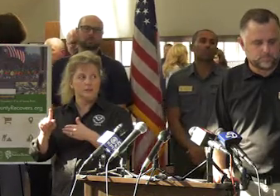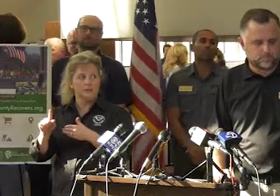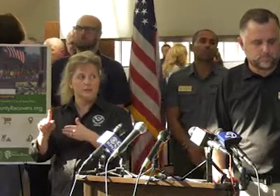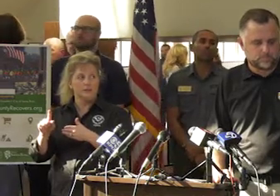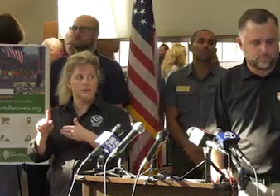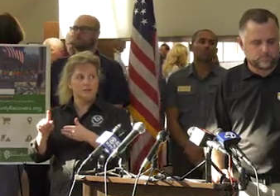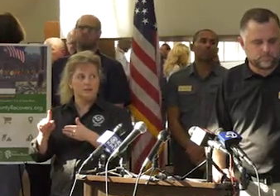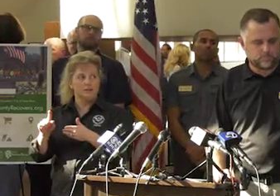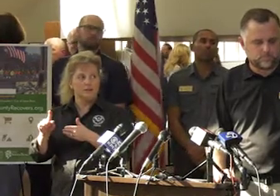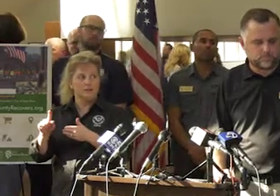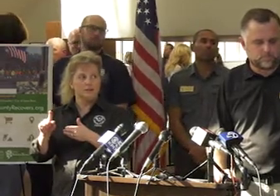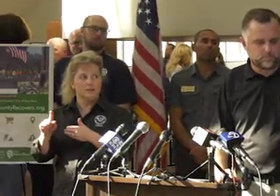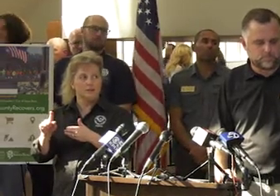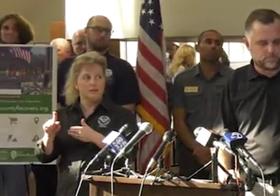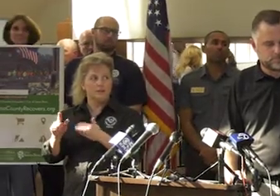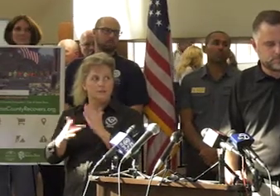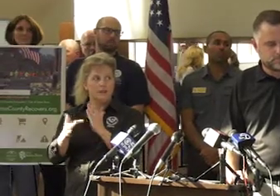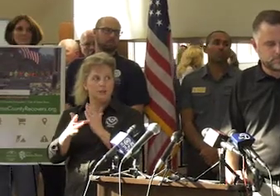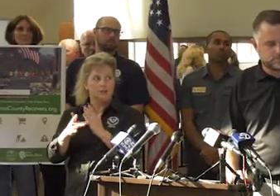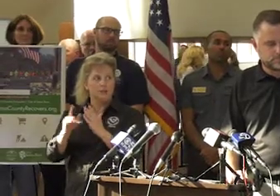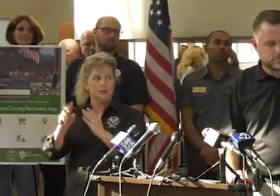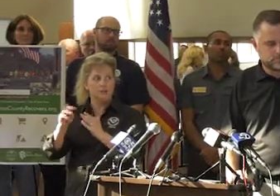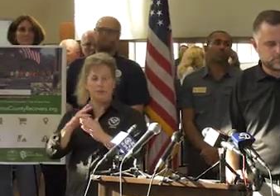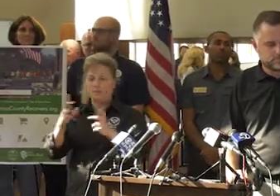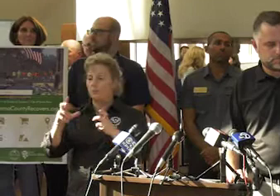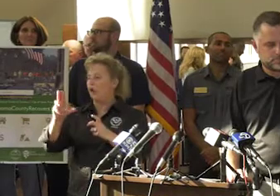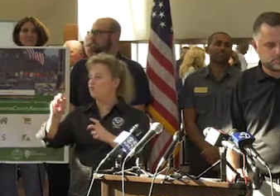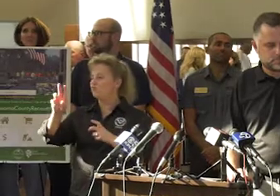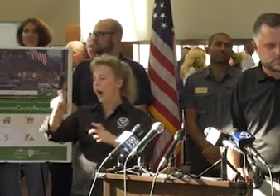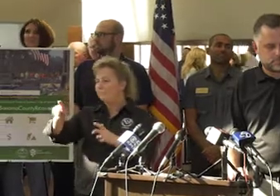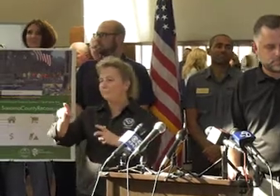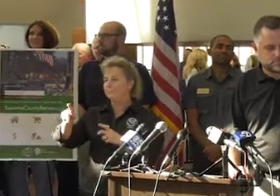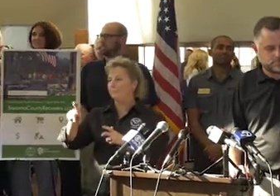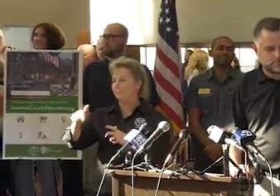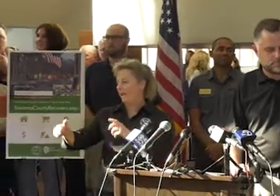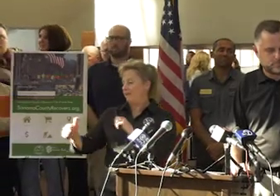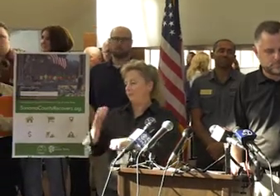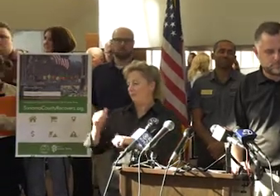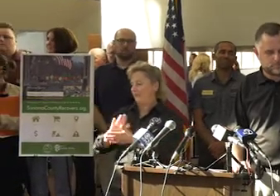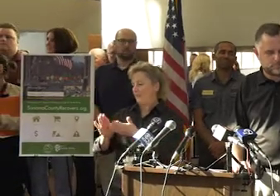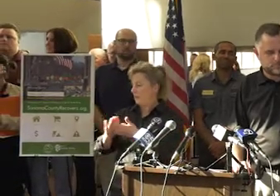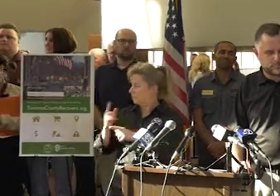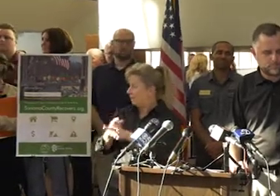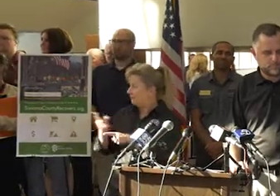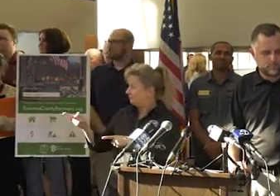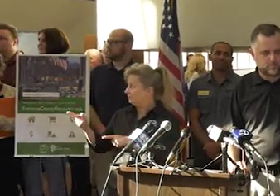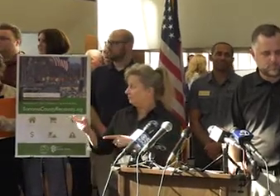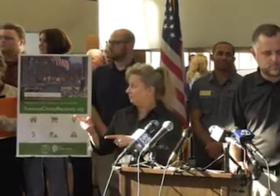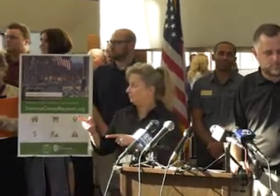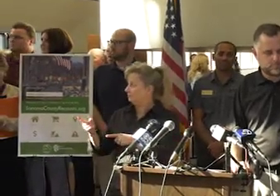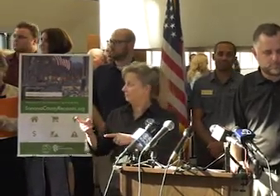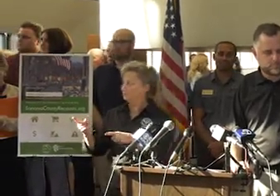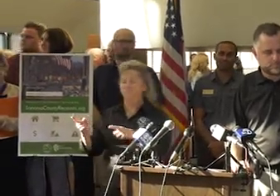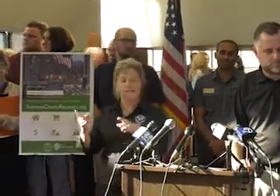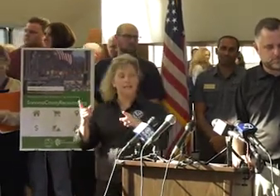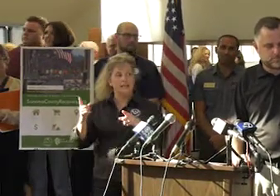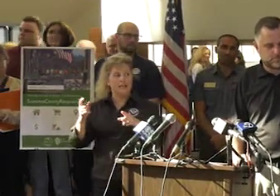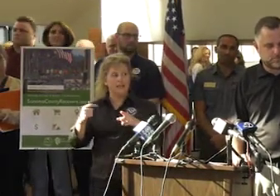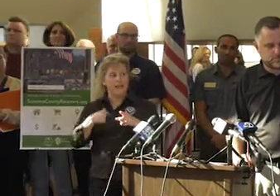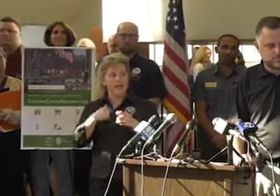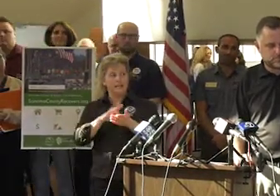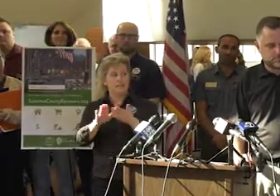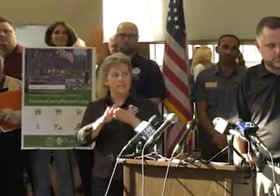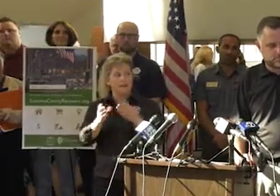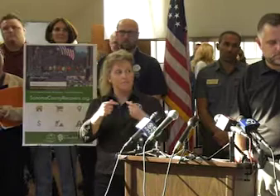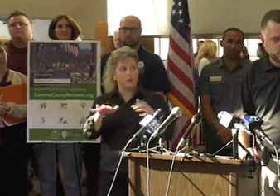to use the technical term, if my neighbor has a whole bunch of crap that they're refusing to clean up, am I right? Yes. And I clean